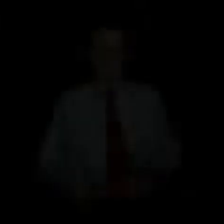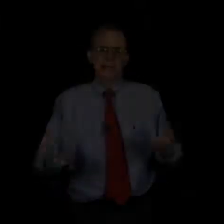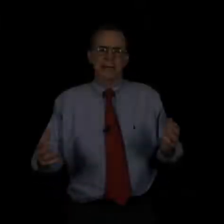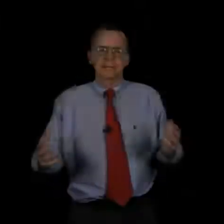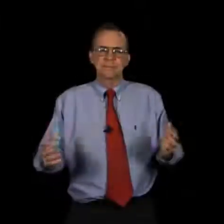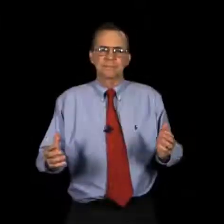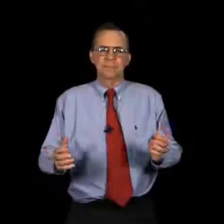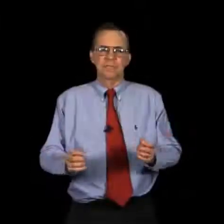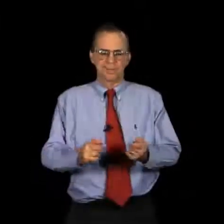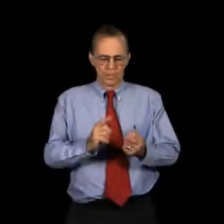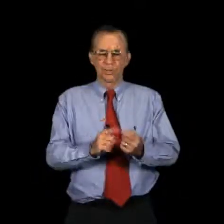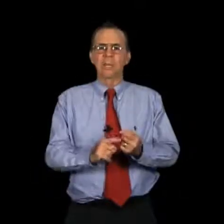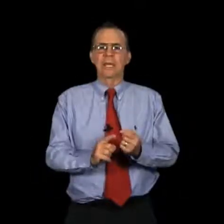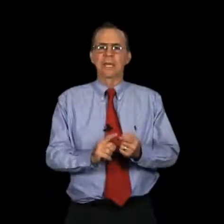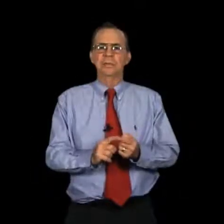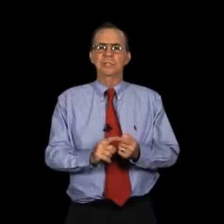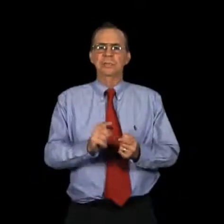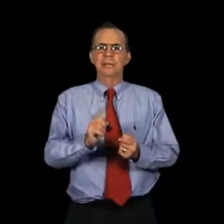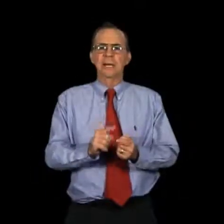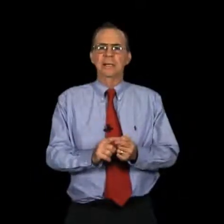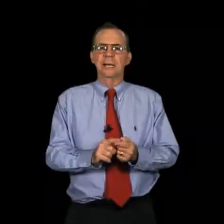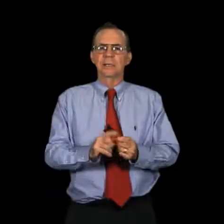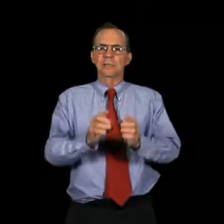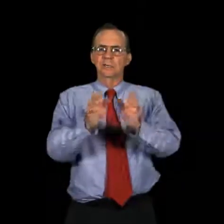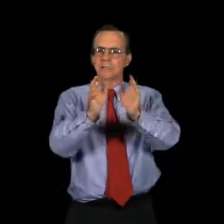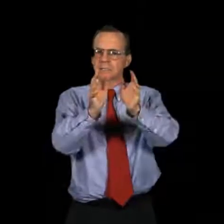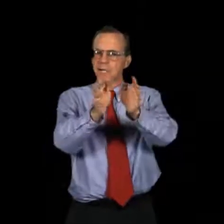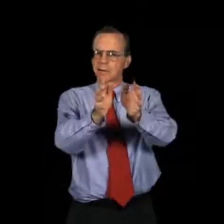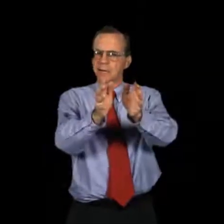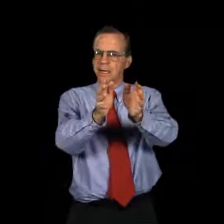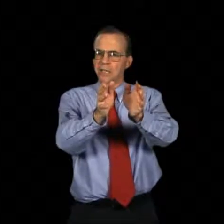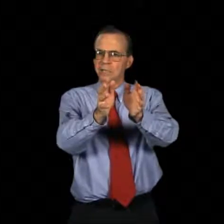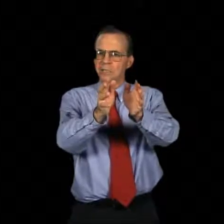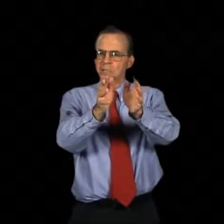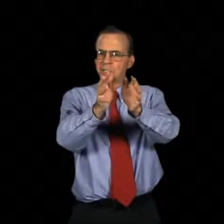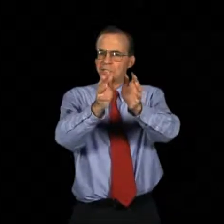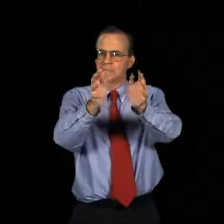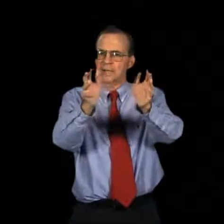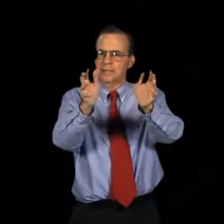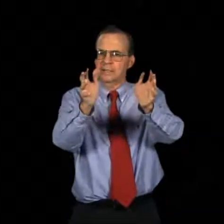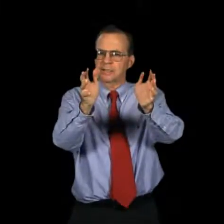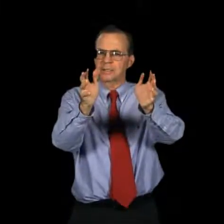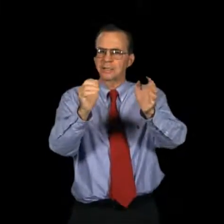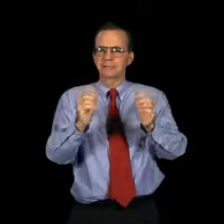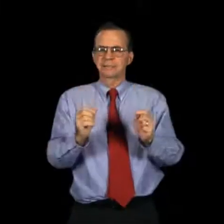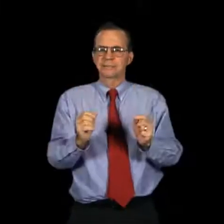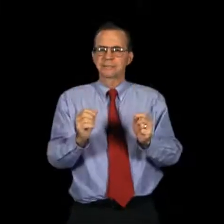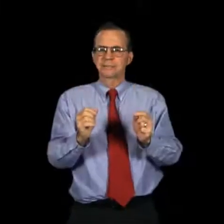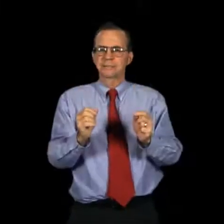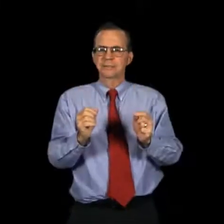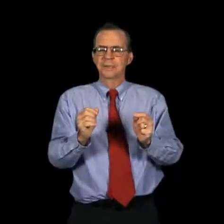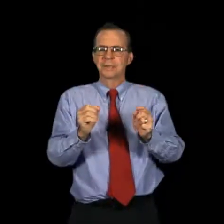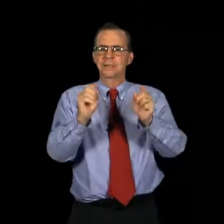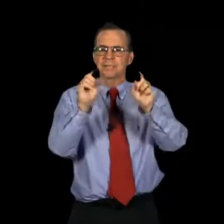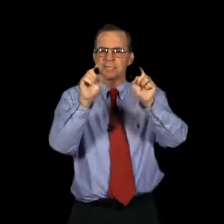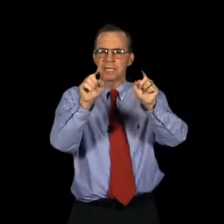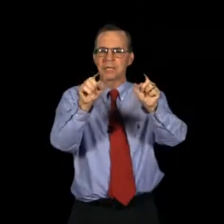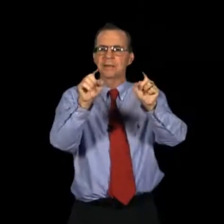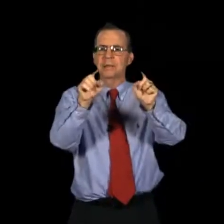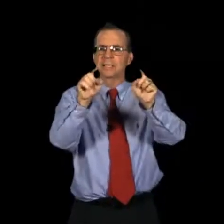Pot odds. In poker language, pot odds are the dollar odds which the pot is offering. The dollar odds